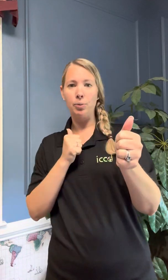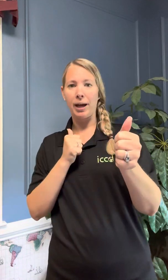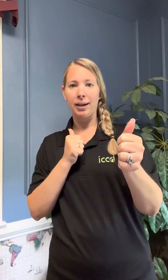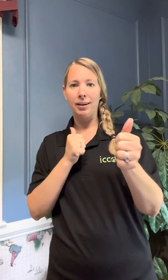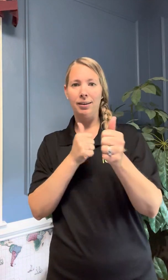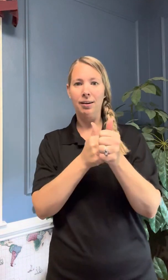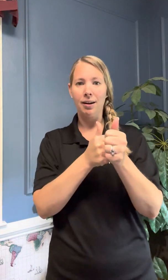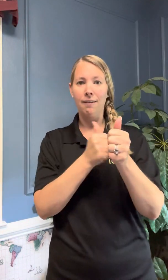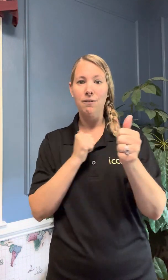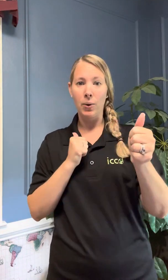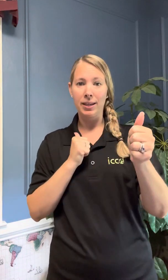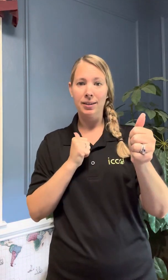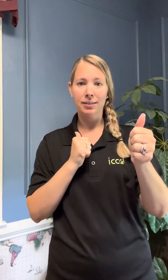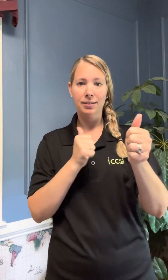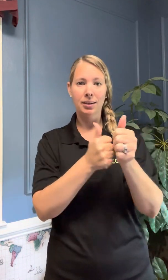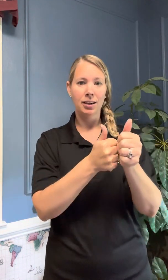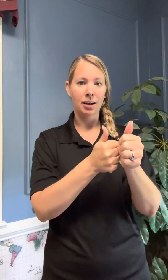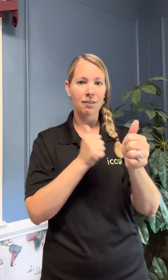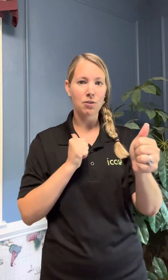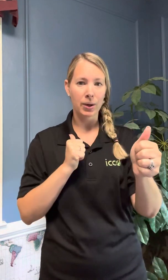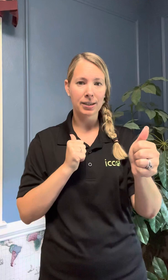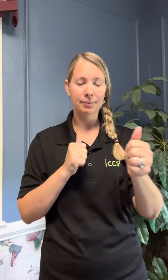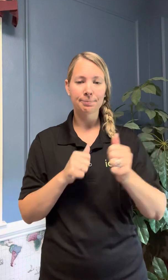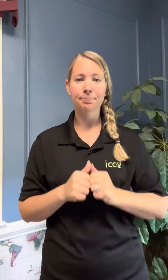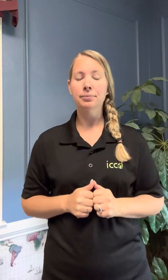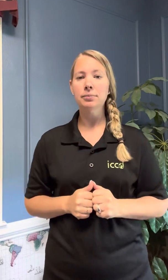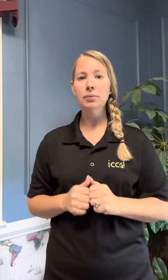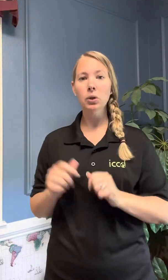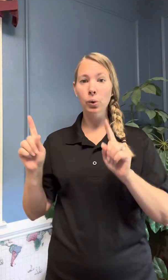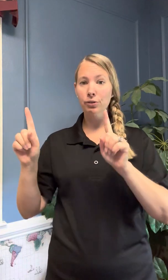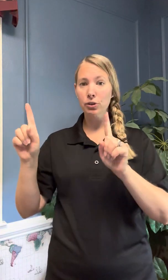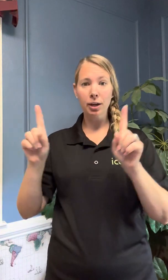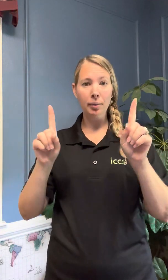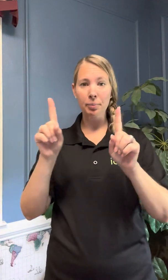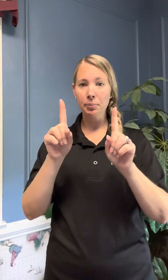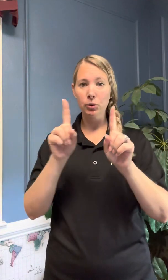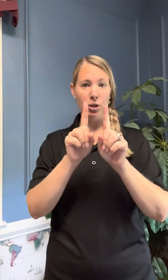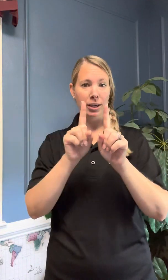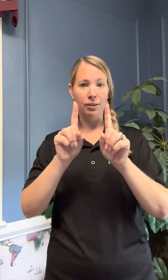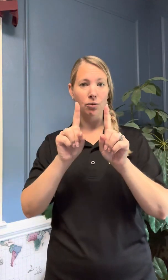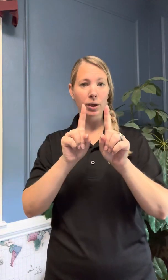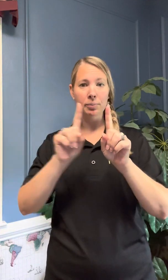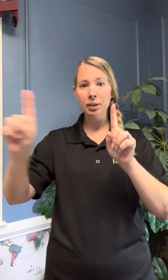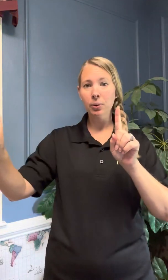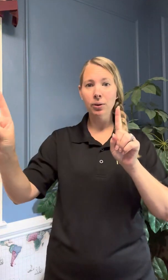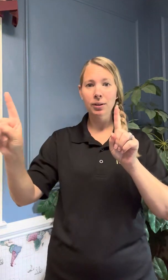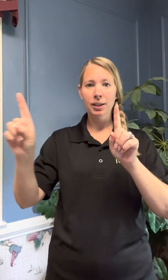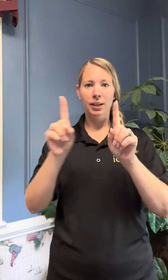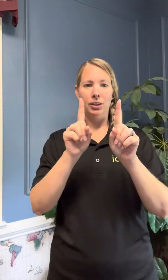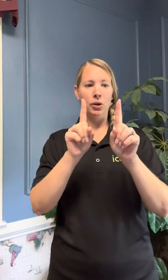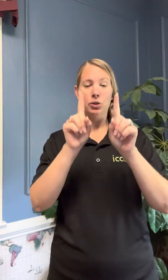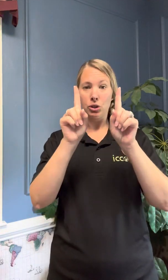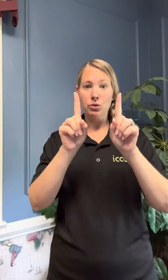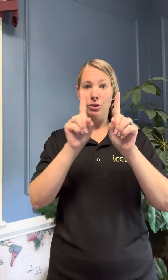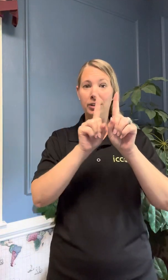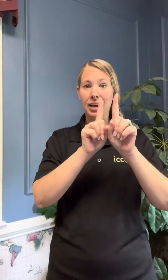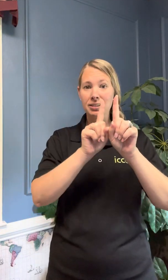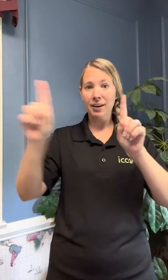back. Avoid. Avoid. Or if you're talking about people trying to avoid people, you can use your